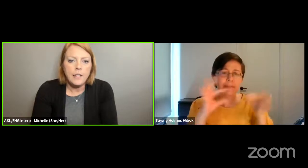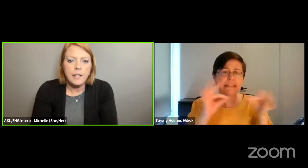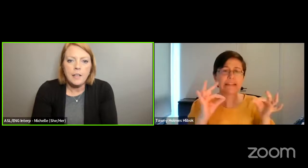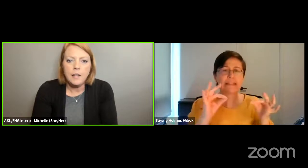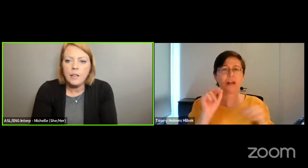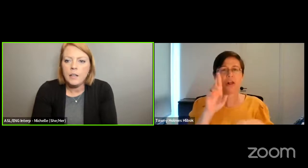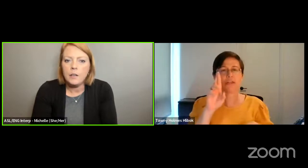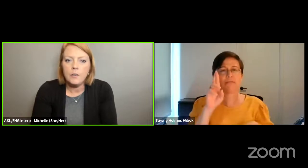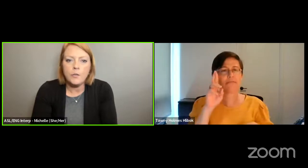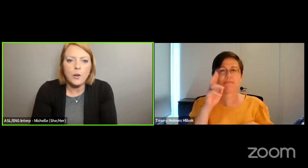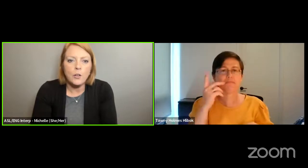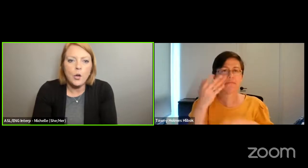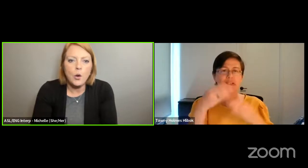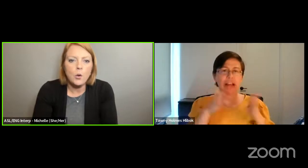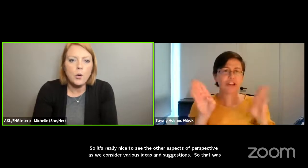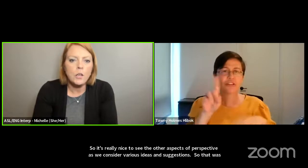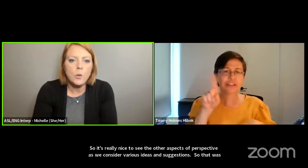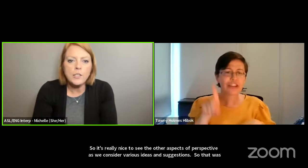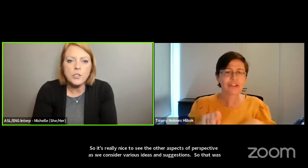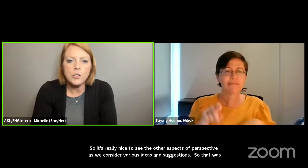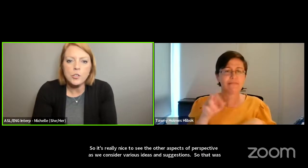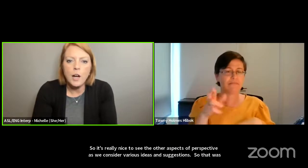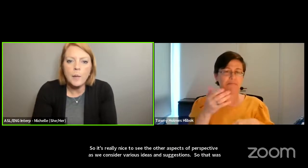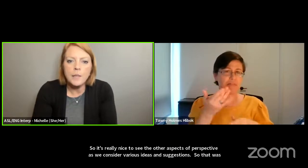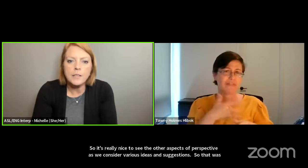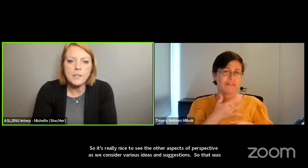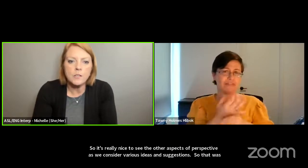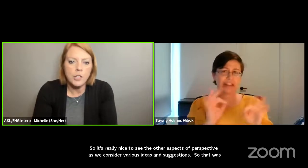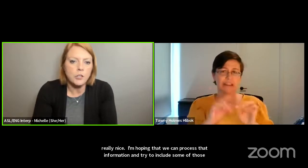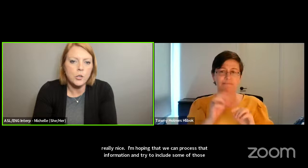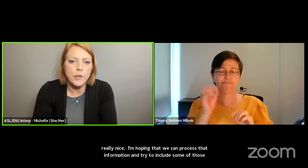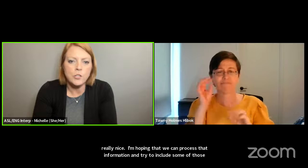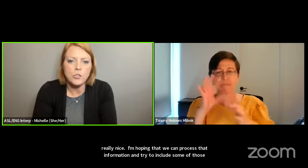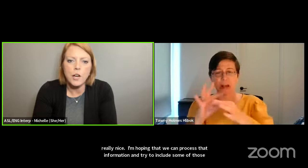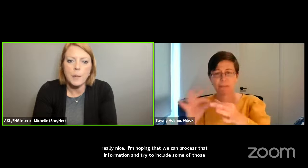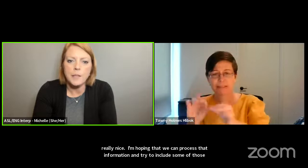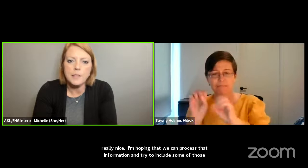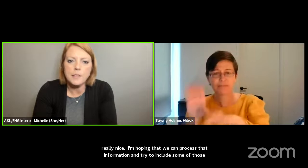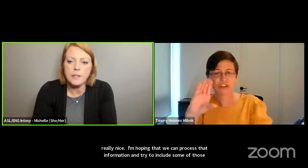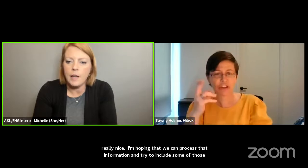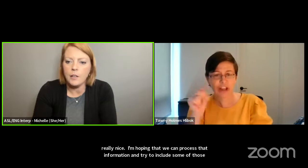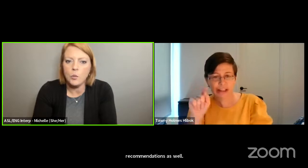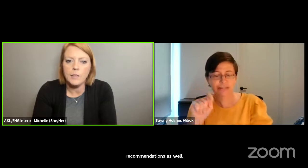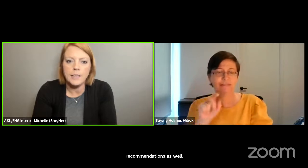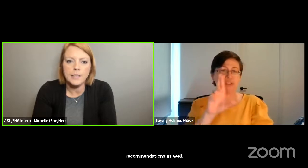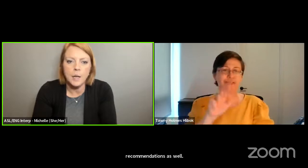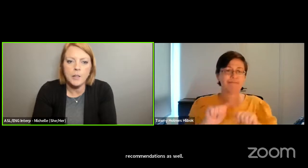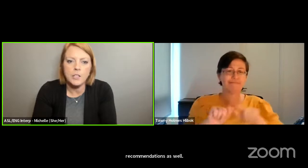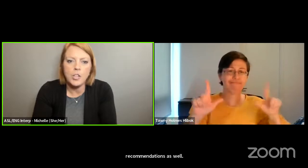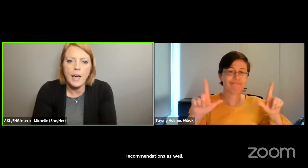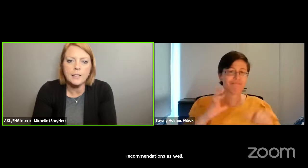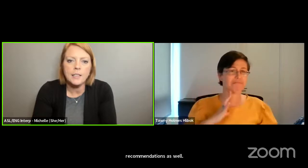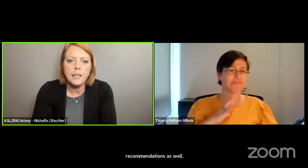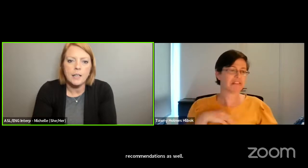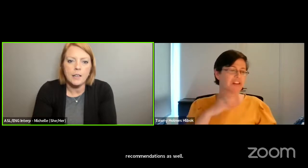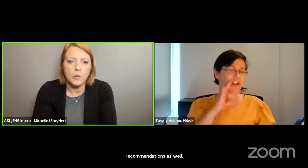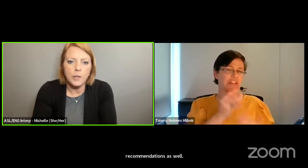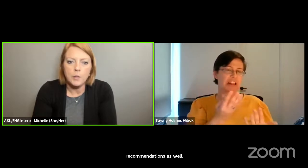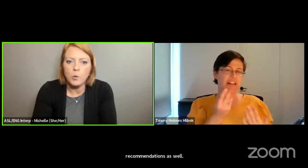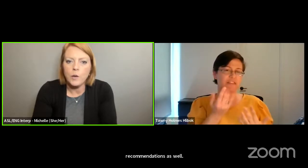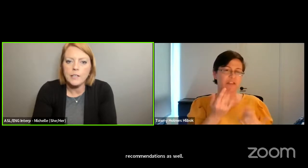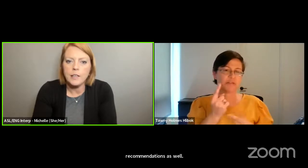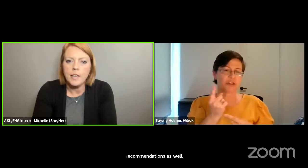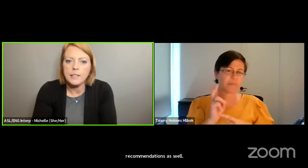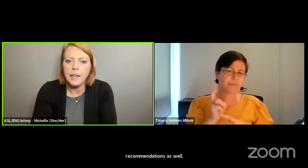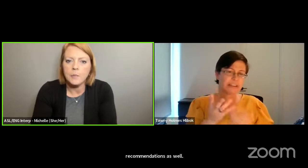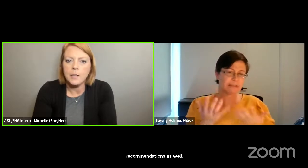I think if there are no questions or comments, general questions or comments that you would like to type in the chat, then we